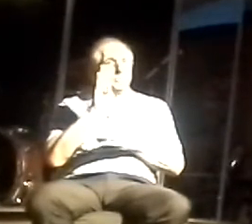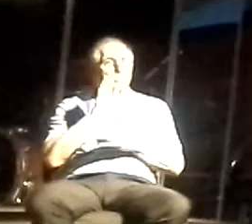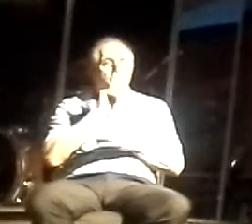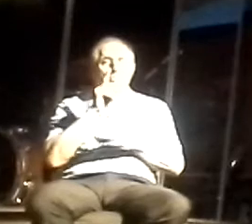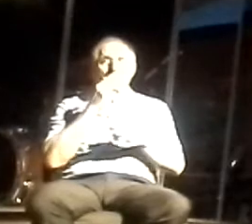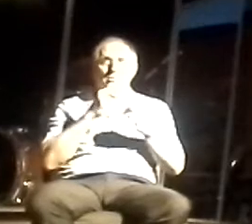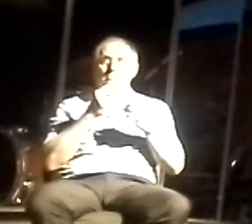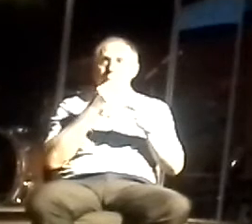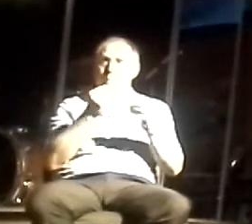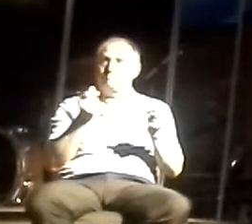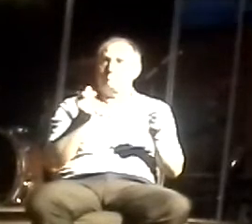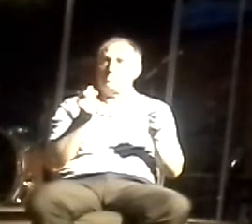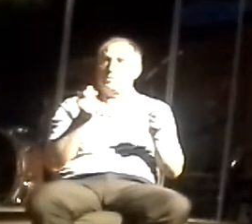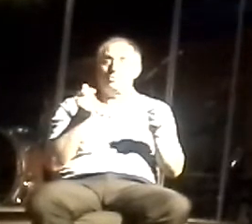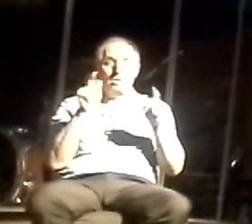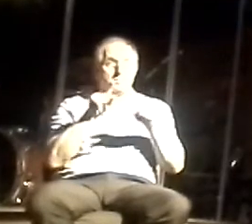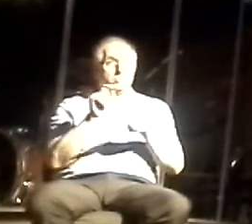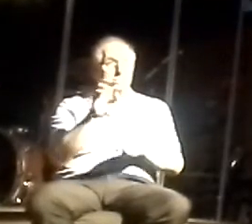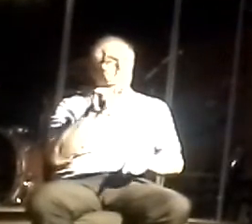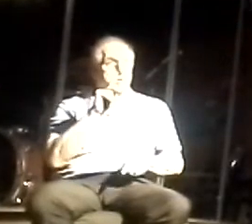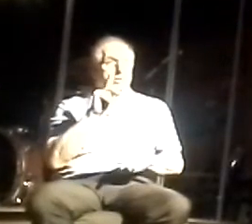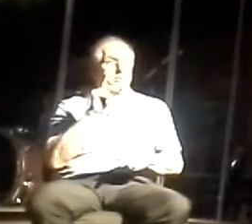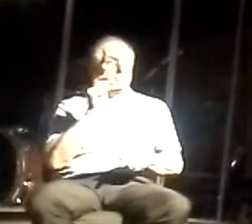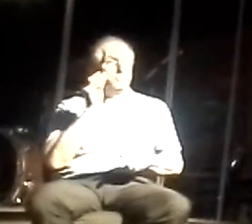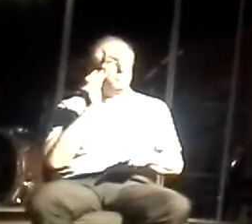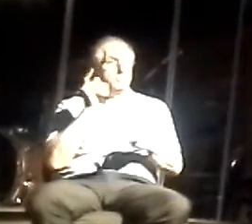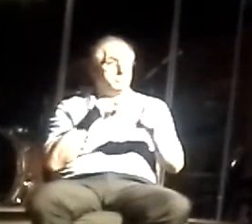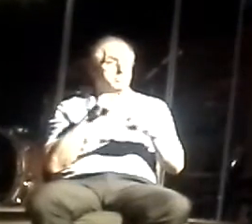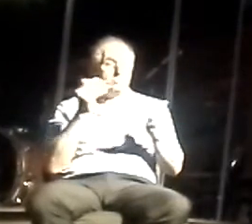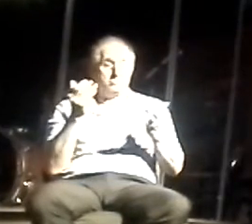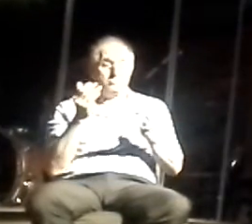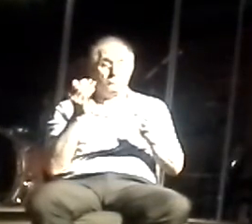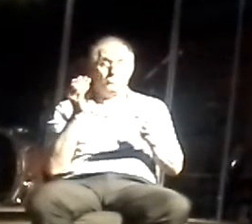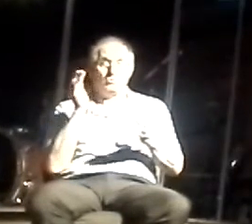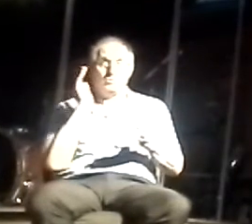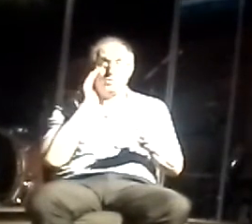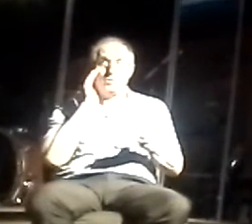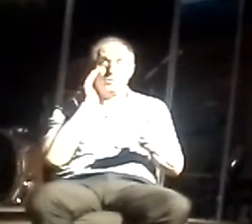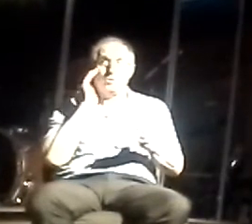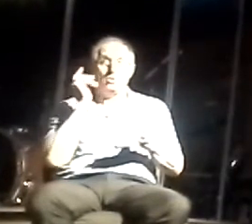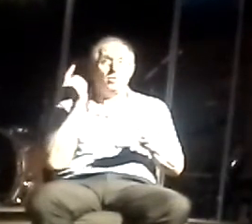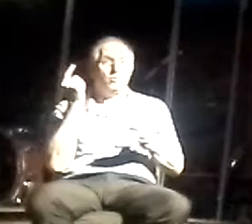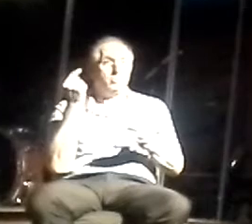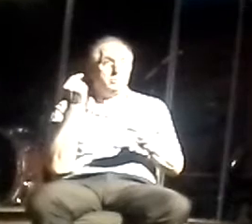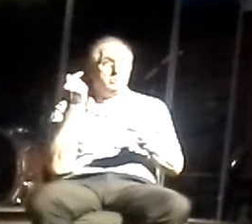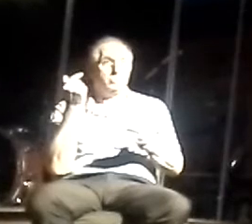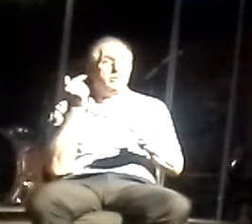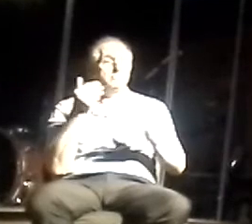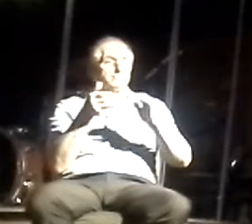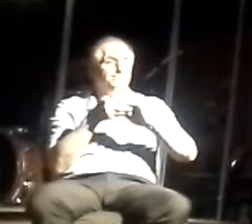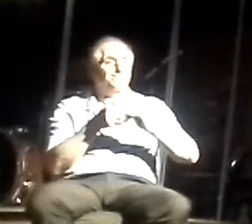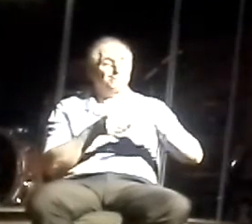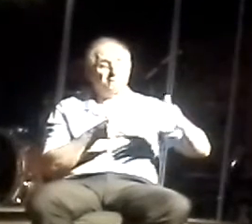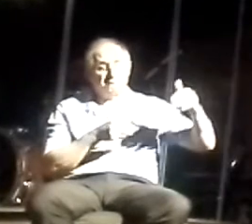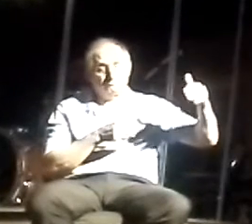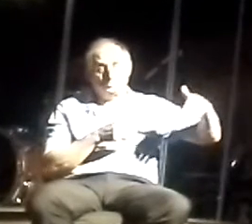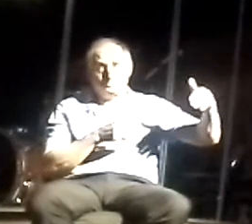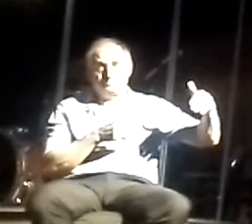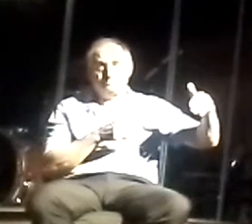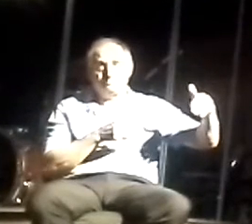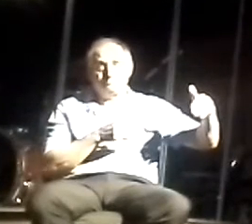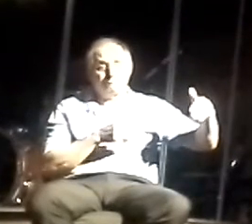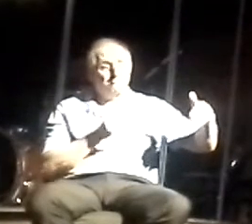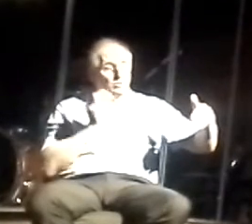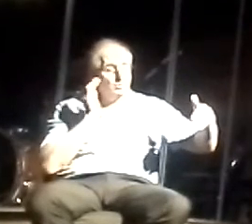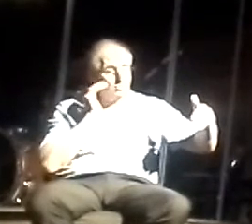problems. And you know what's going to happen? When you come back someday, we're going to reach out our hand and put an arm around your shoulder and say, you know